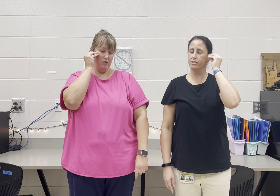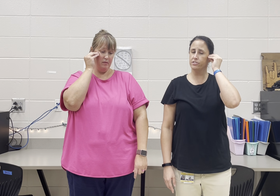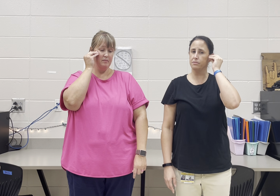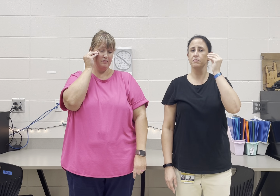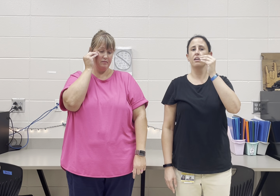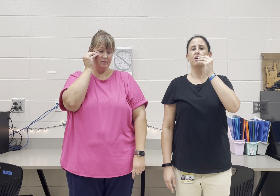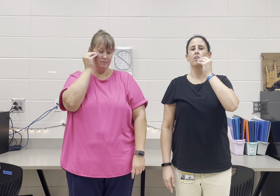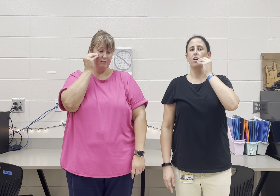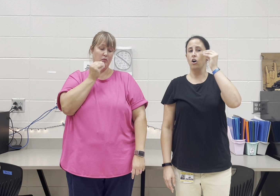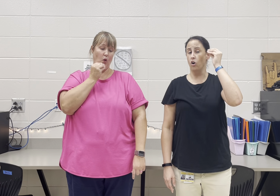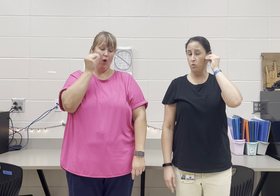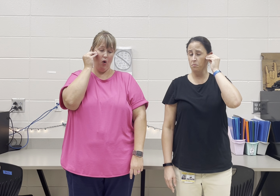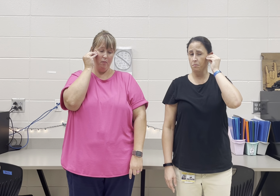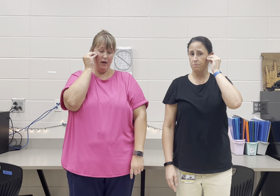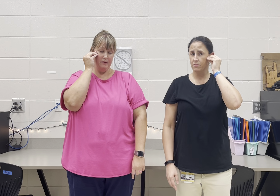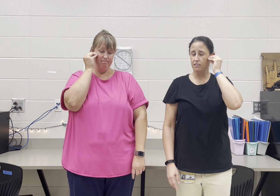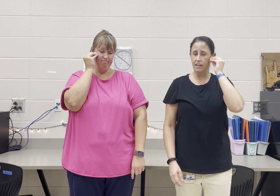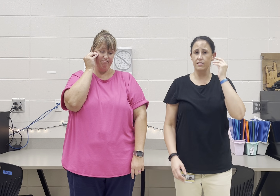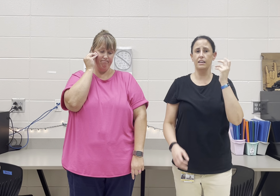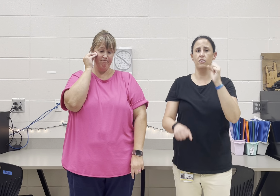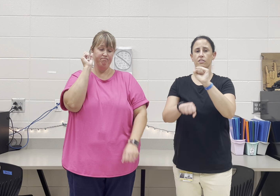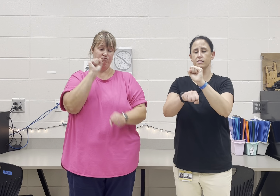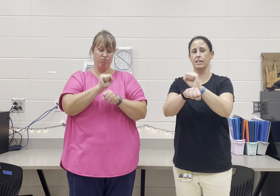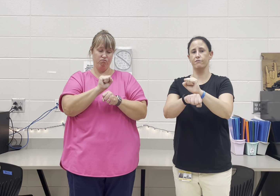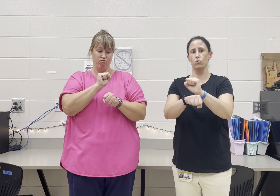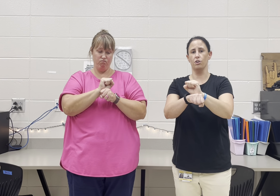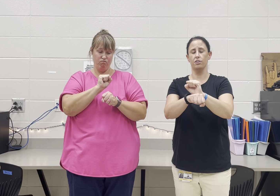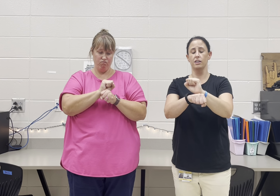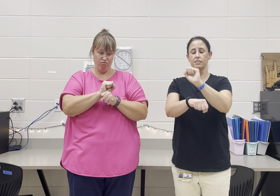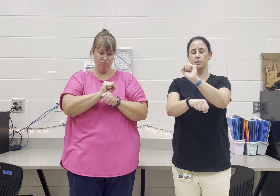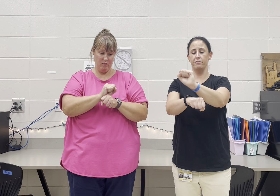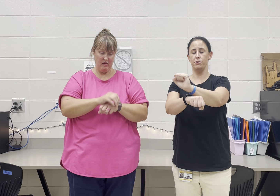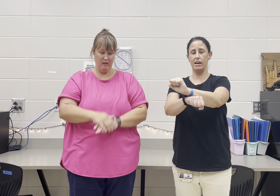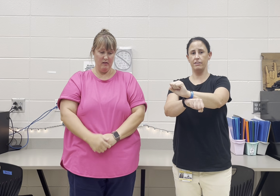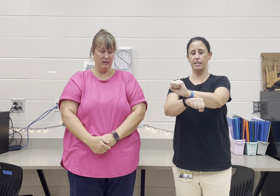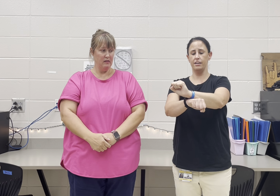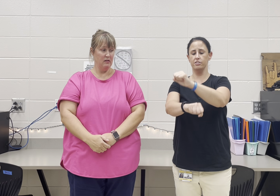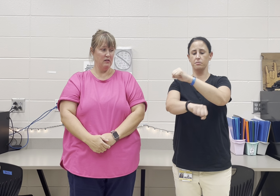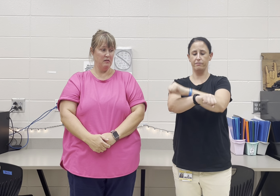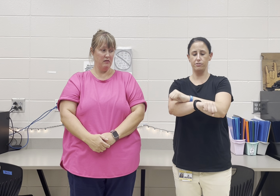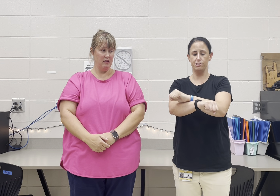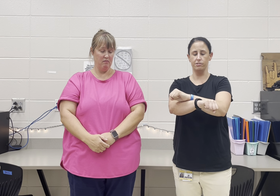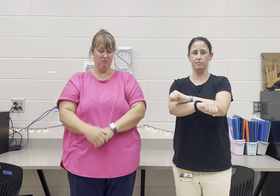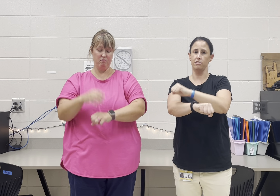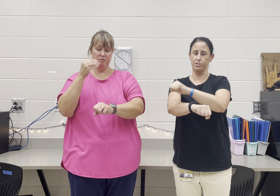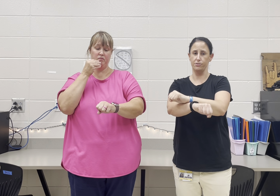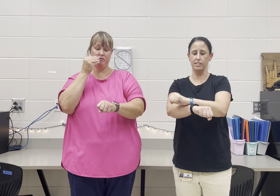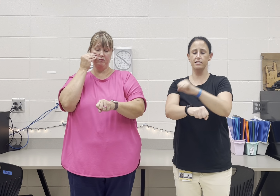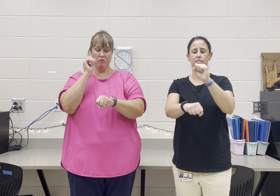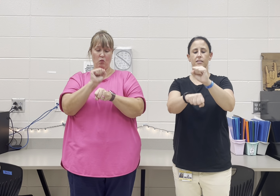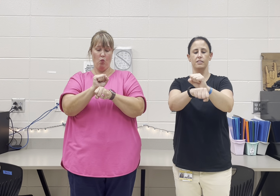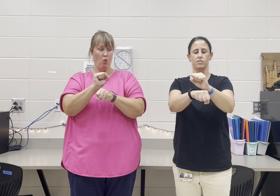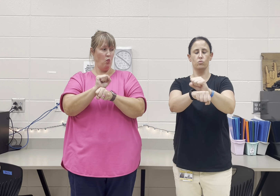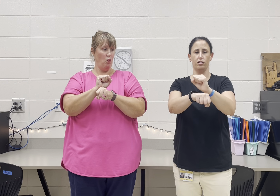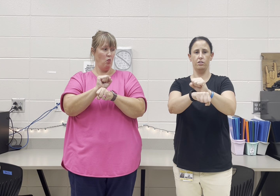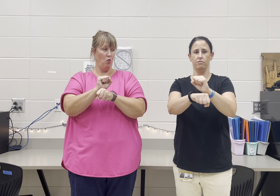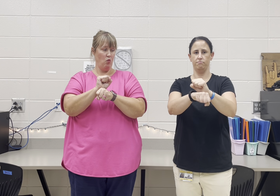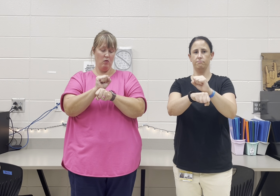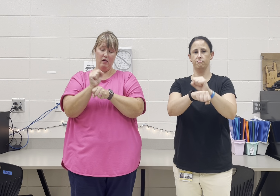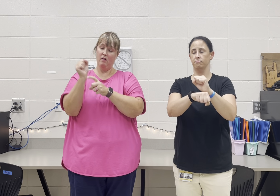sleep. Home, and then the sign for work. Some of you have it here, some of you are doing this. It's work. This